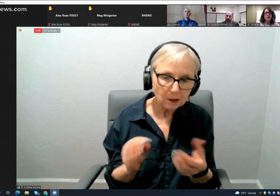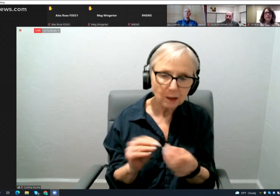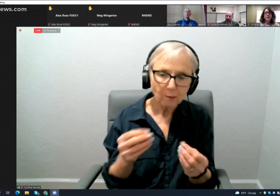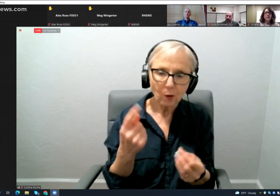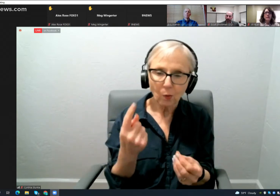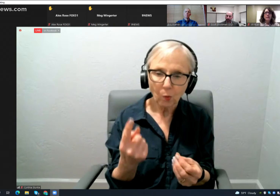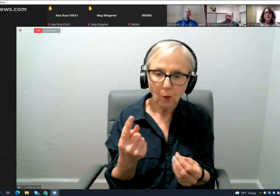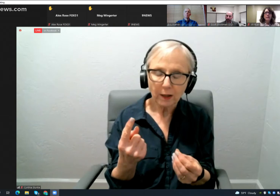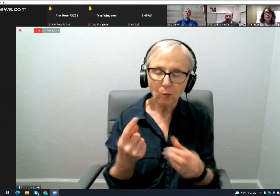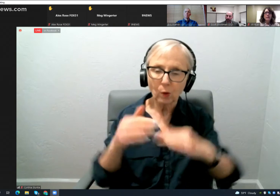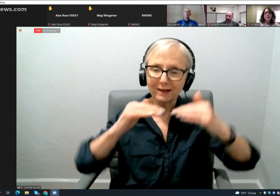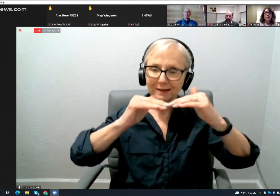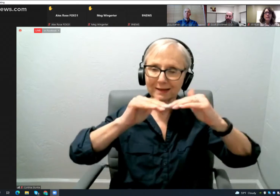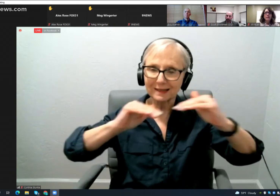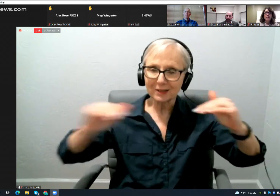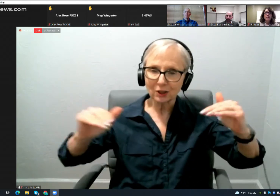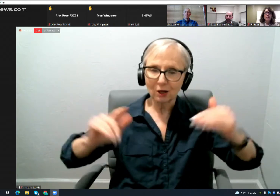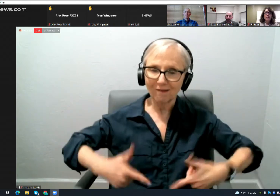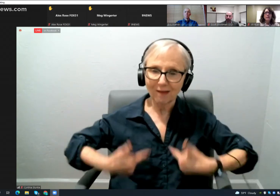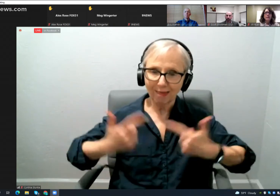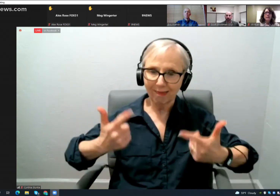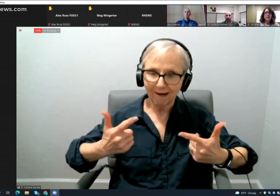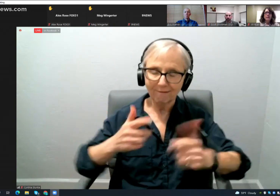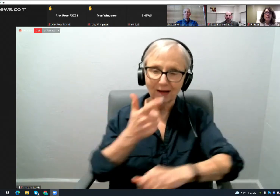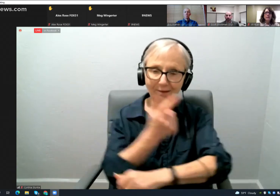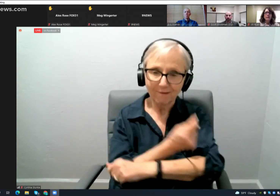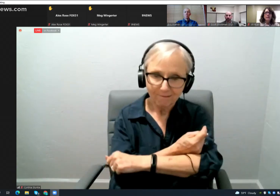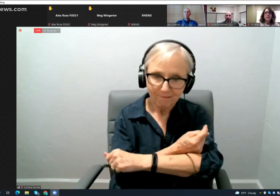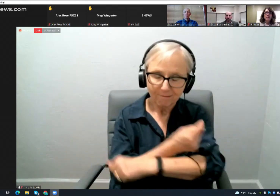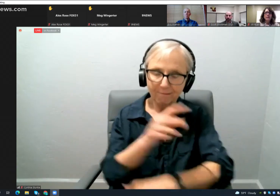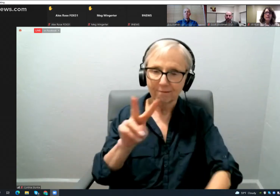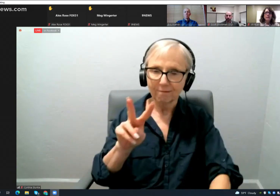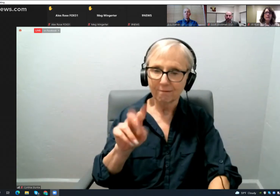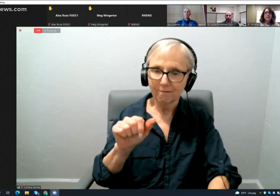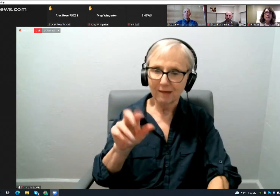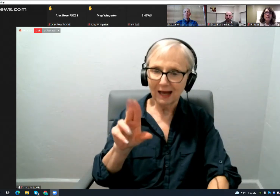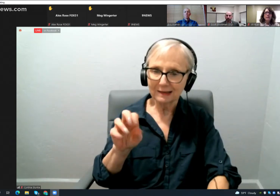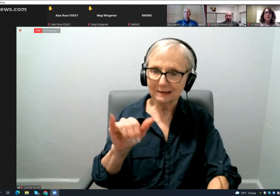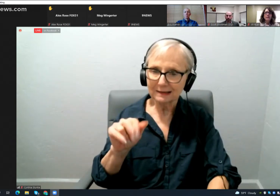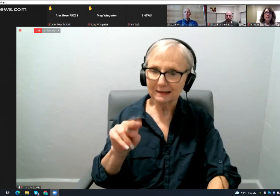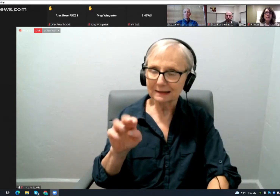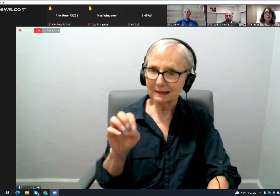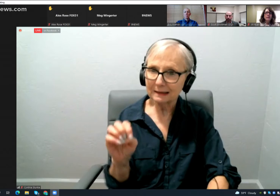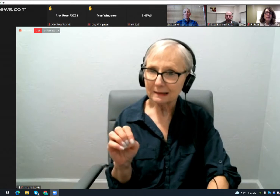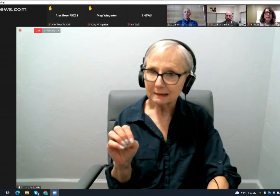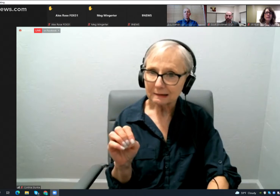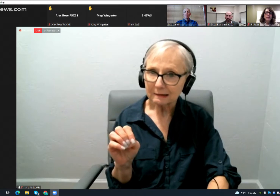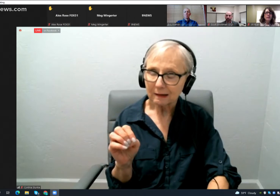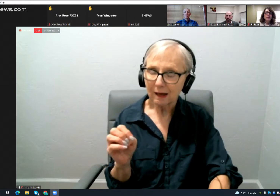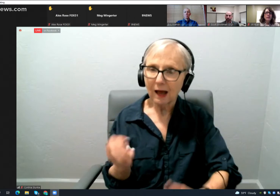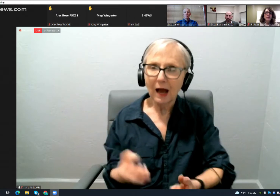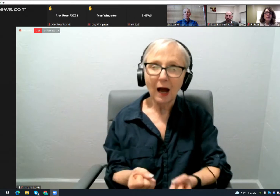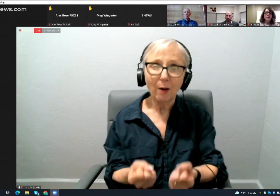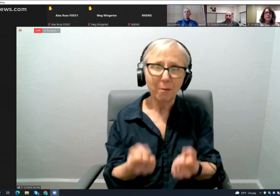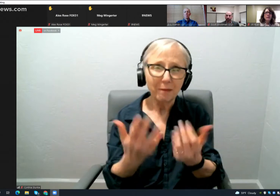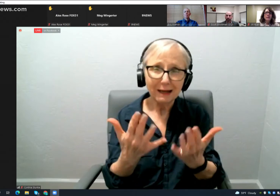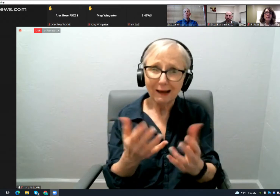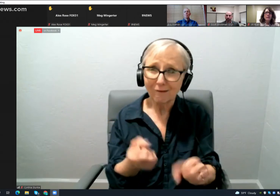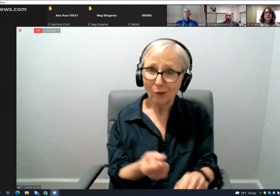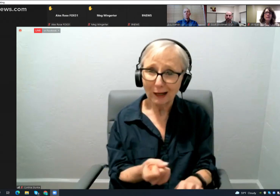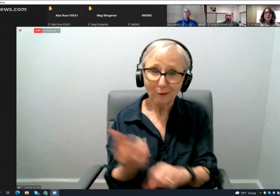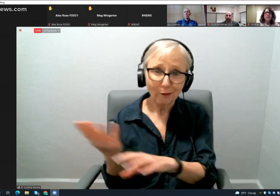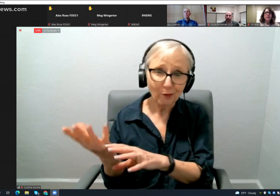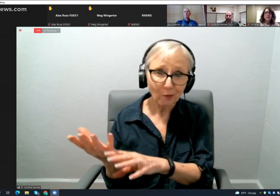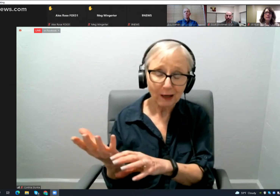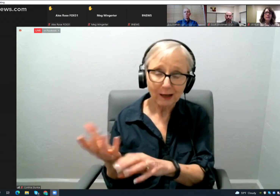what is the shelf life of a vaccine? Does Colorado have like a number yet of how many we've had to toss because they've expired or you couldn't